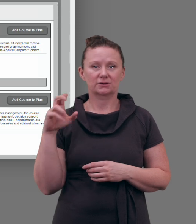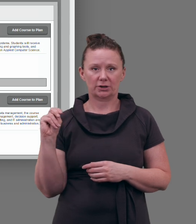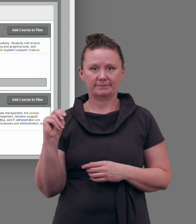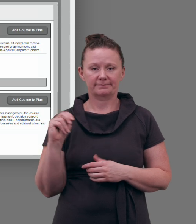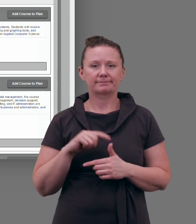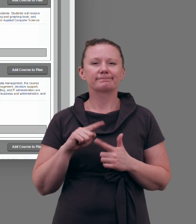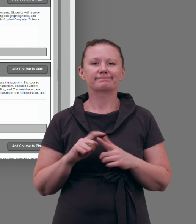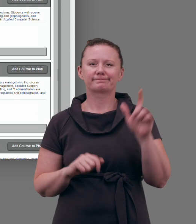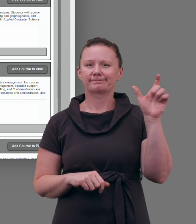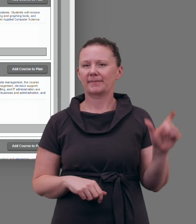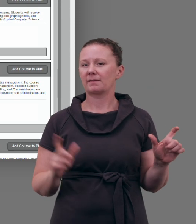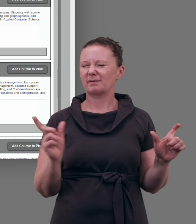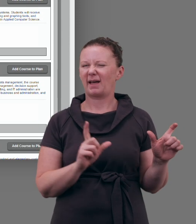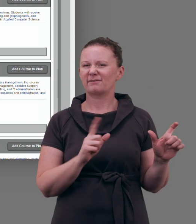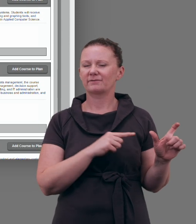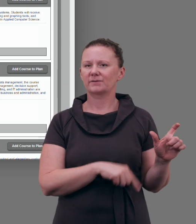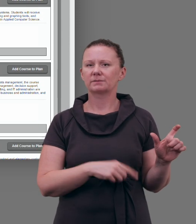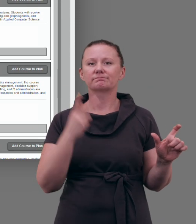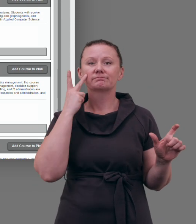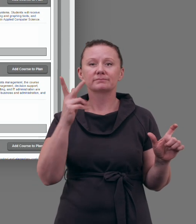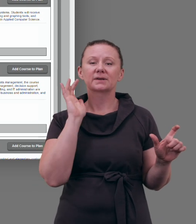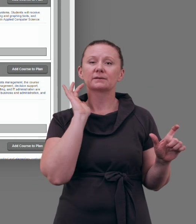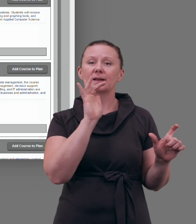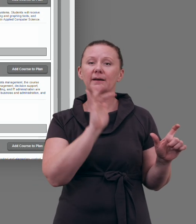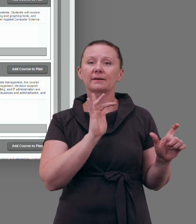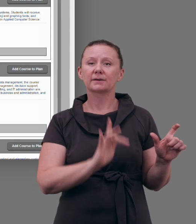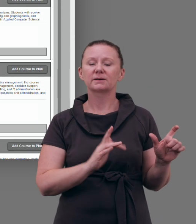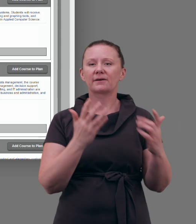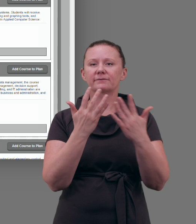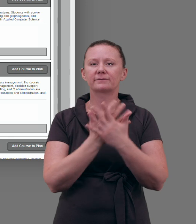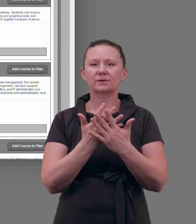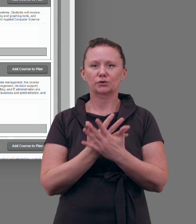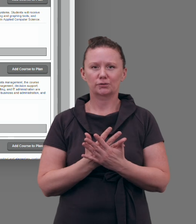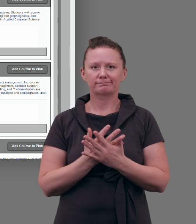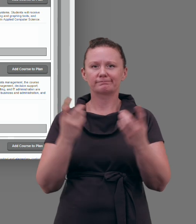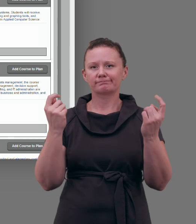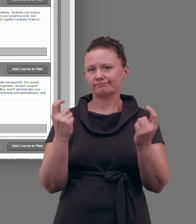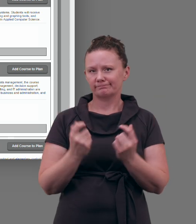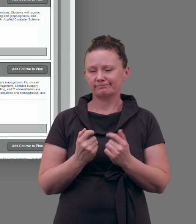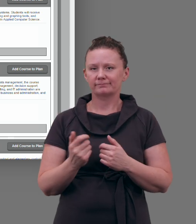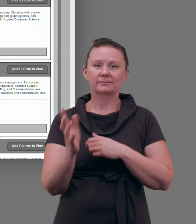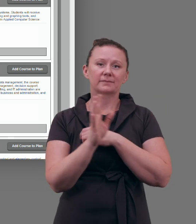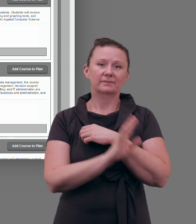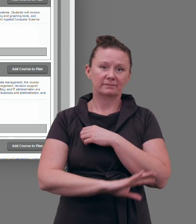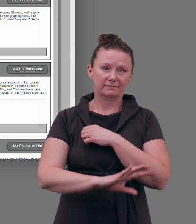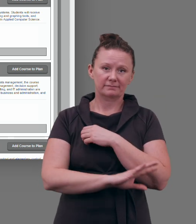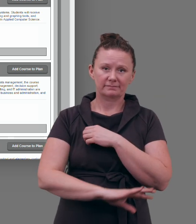side. This includes filtering for sections based on terms such as fall or winter, the days of the week and time of day a section